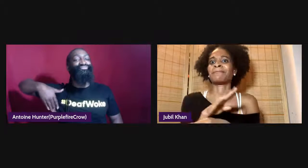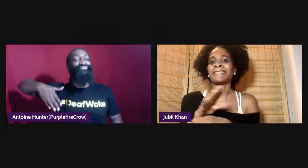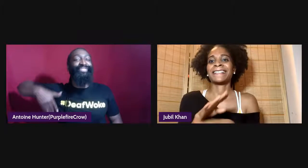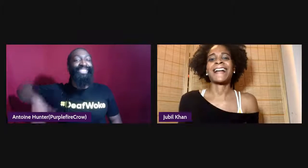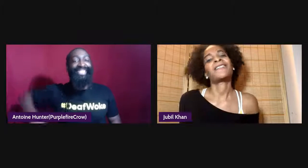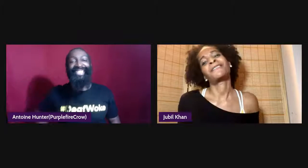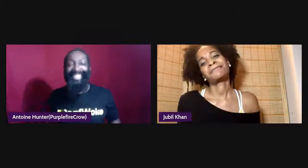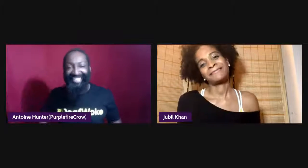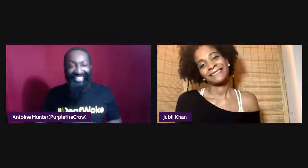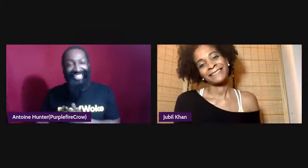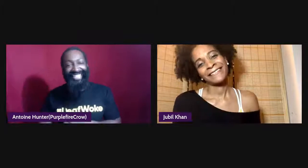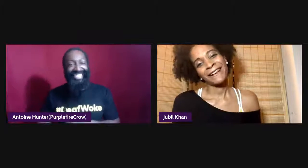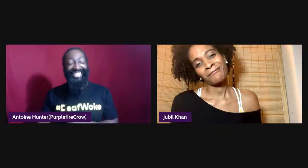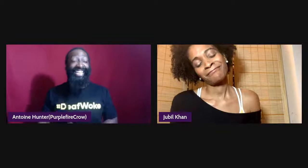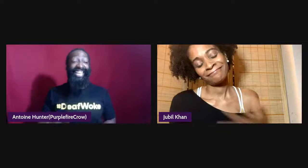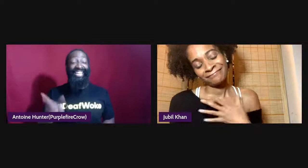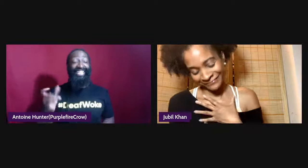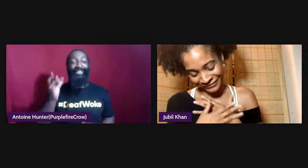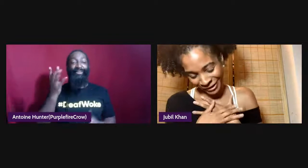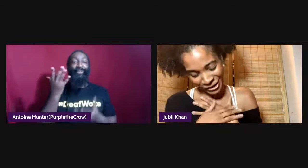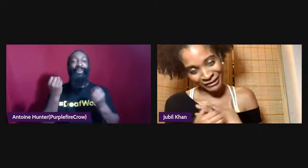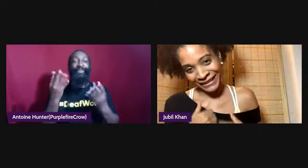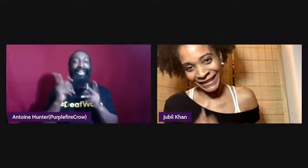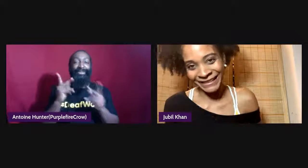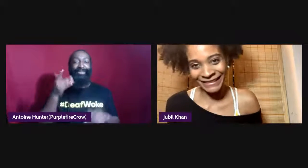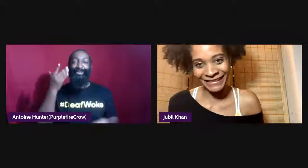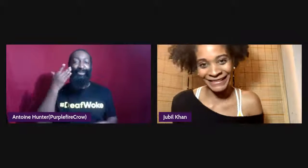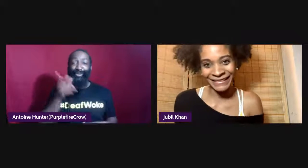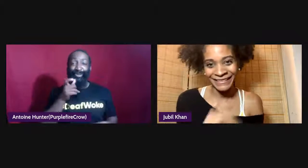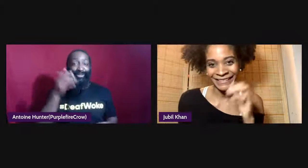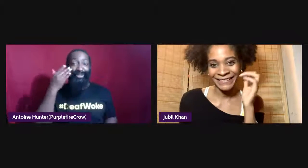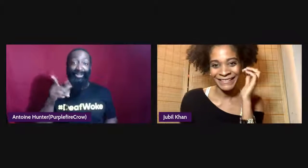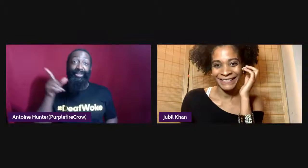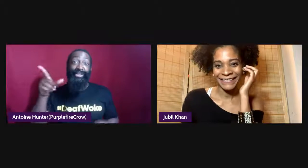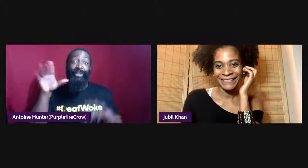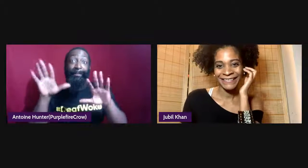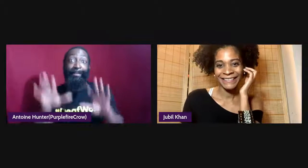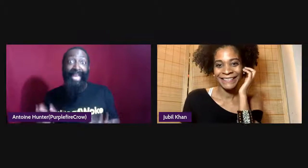perform and dance together, just dance events.